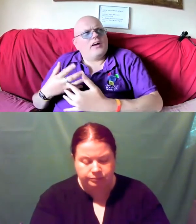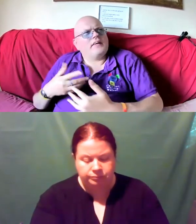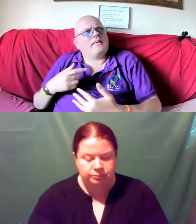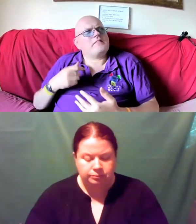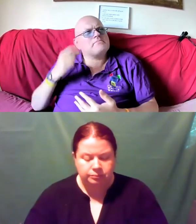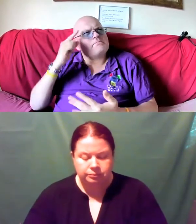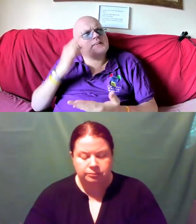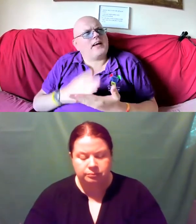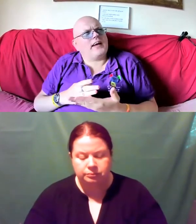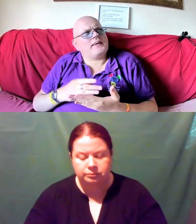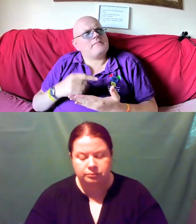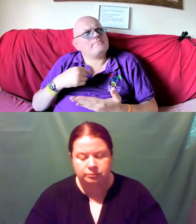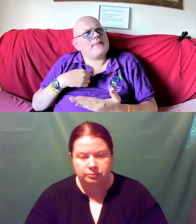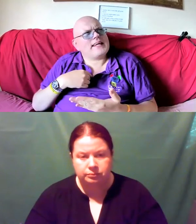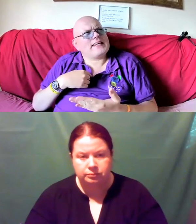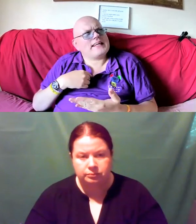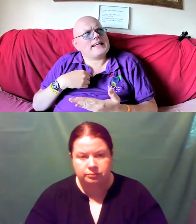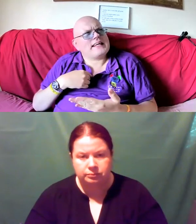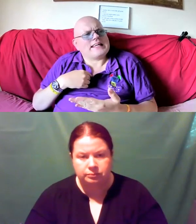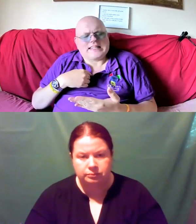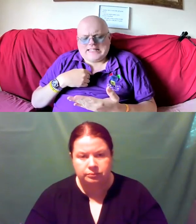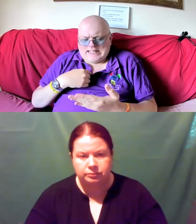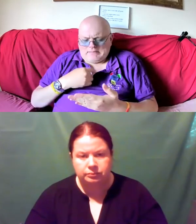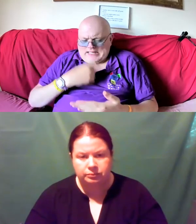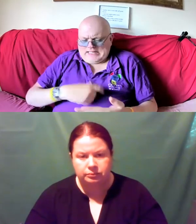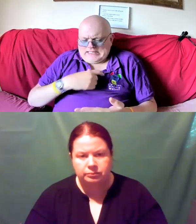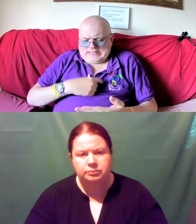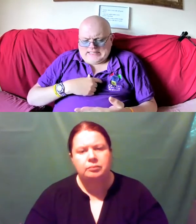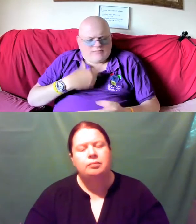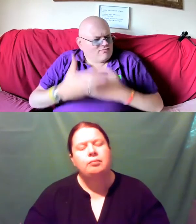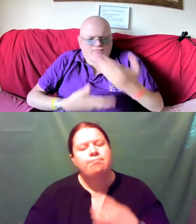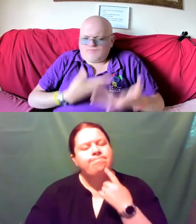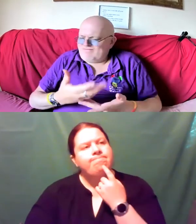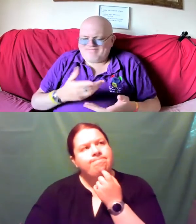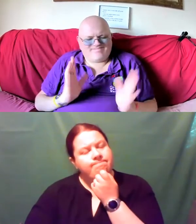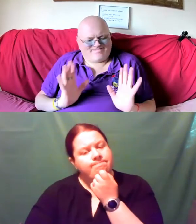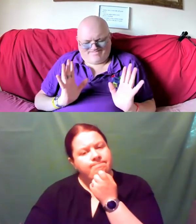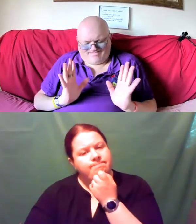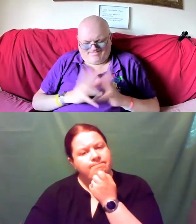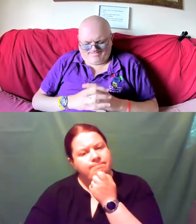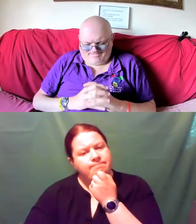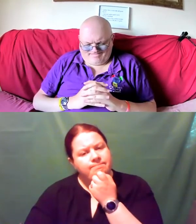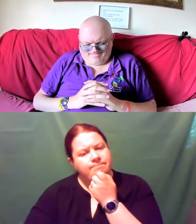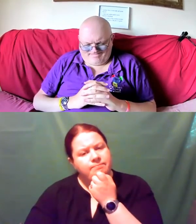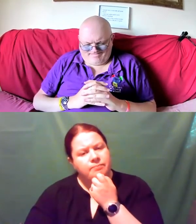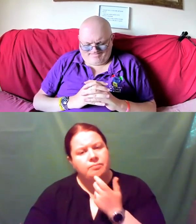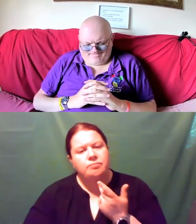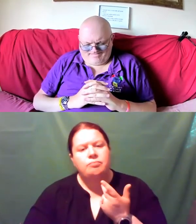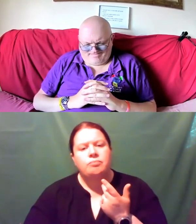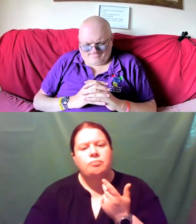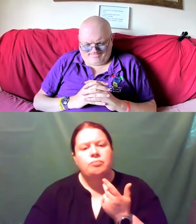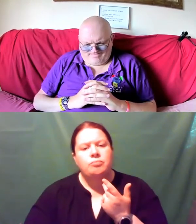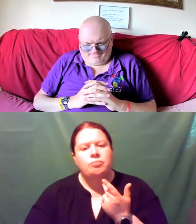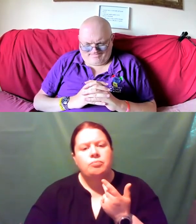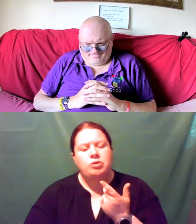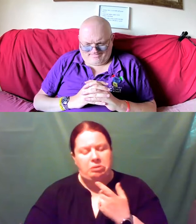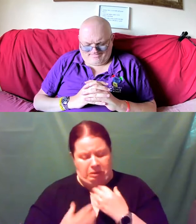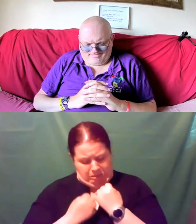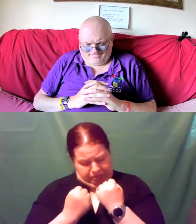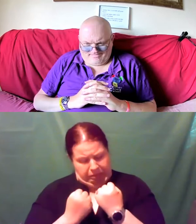difference wasn't something I was really free to talk about. So having kind of, I guess, not necessarily come to that kind of conclusion in